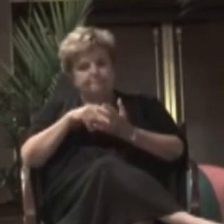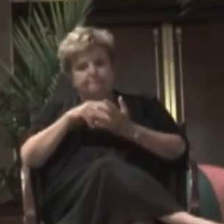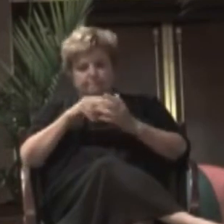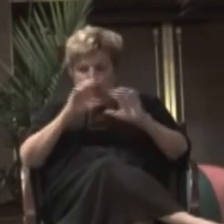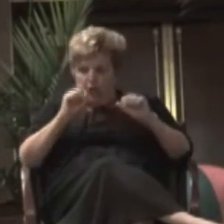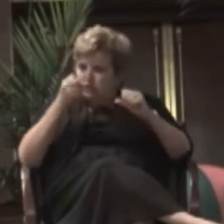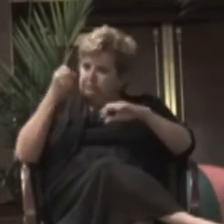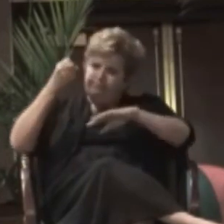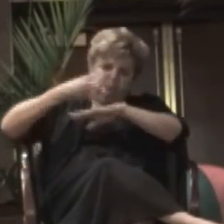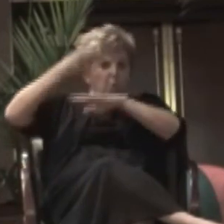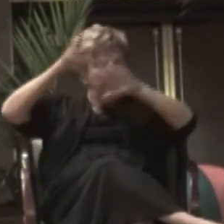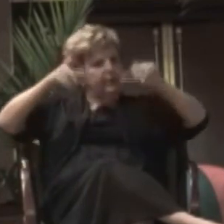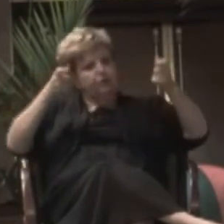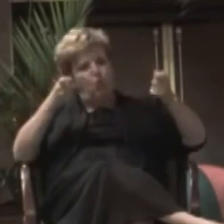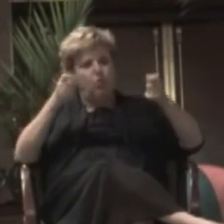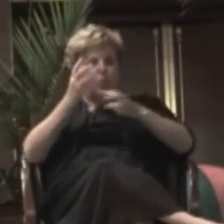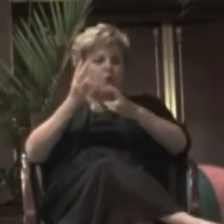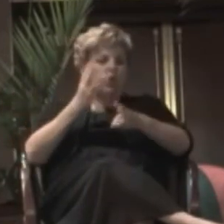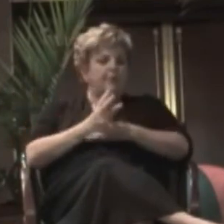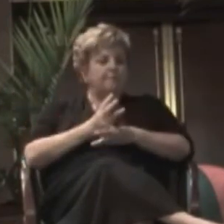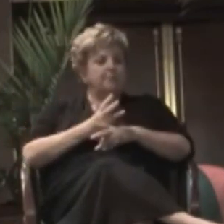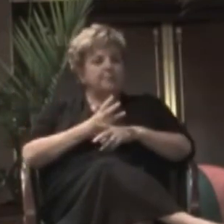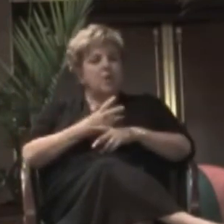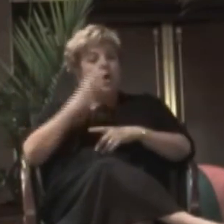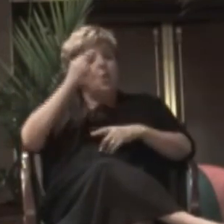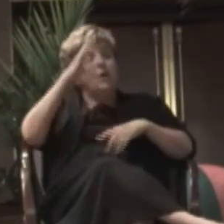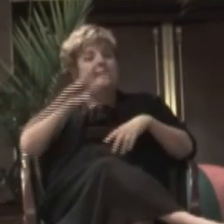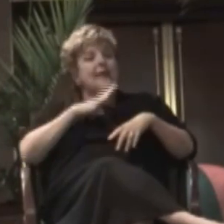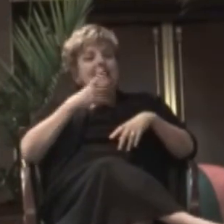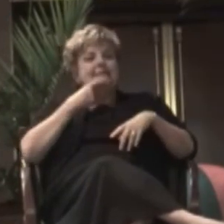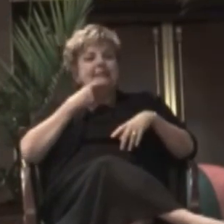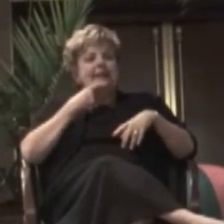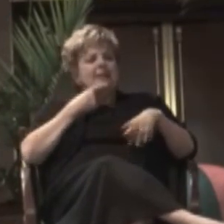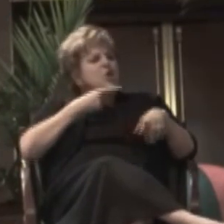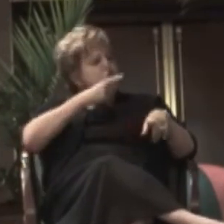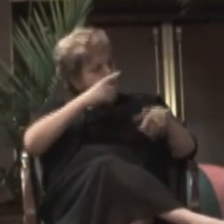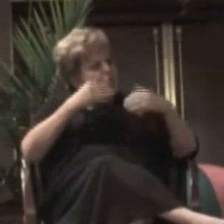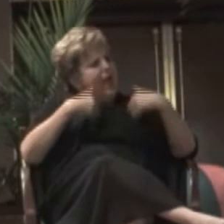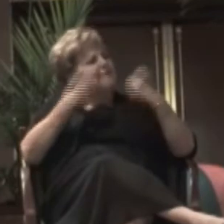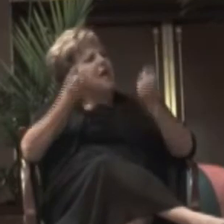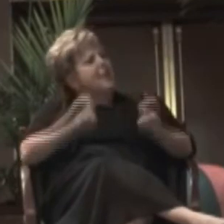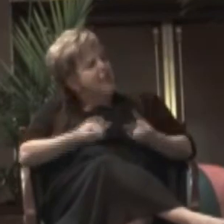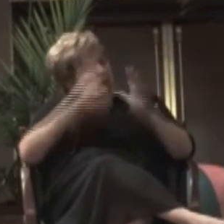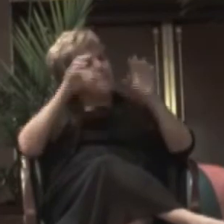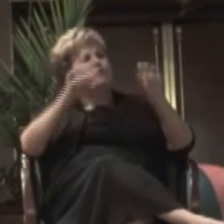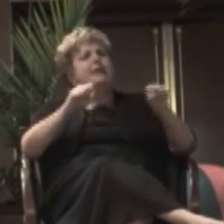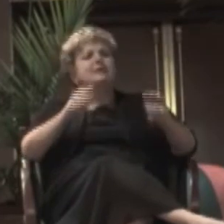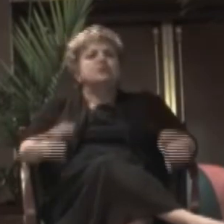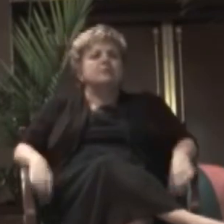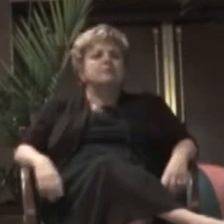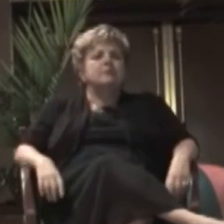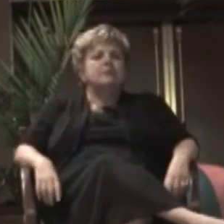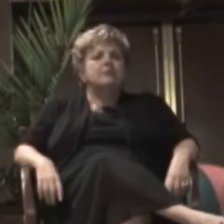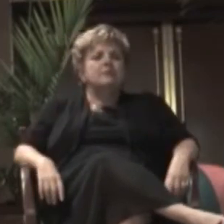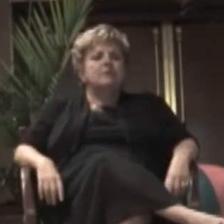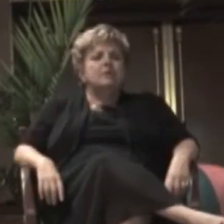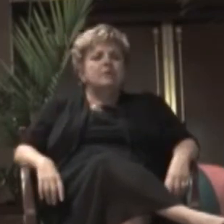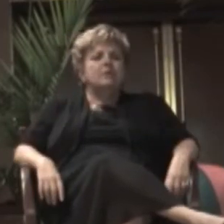down the thing. I had a guy tell me one time I had a lot of potential. I had 1,000 tell me I was the most worthless scumbag they'd ever